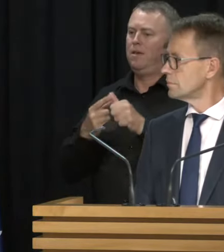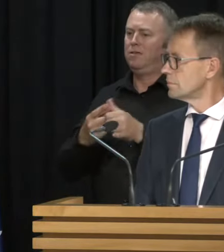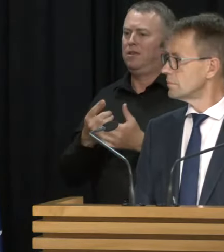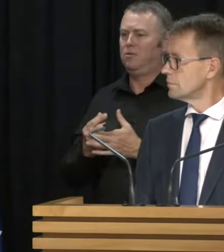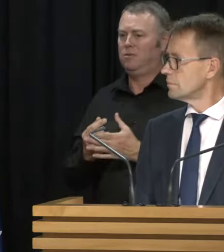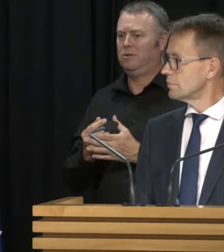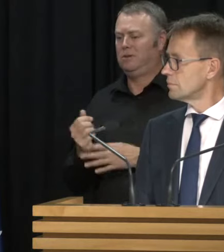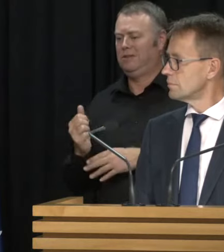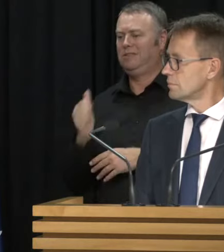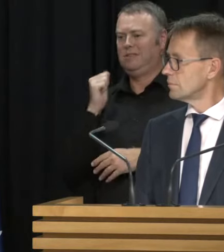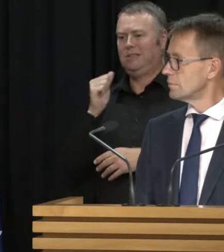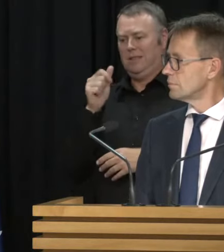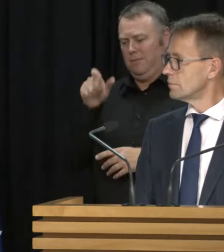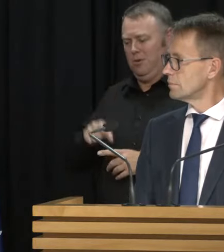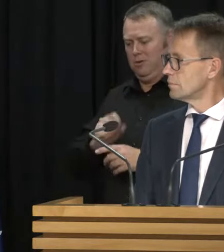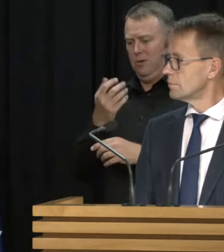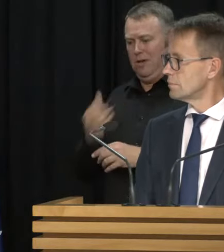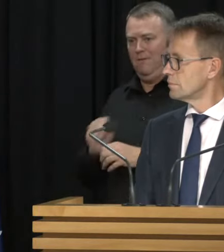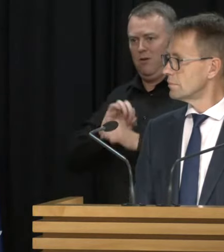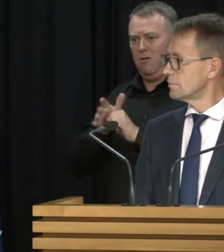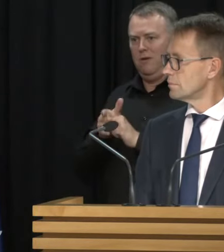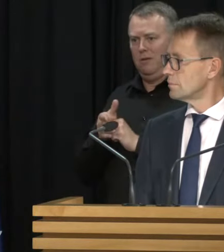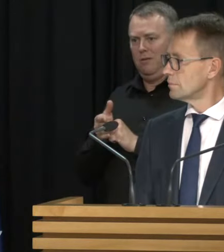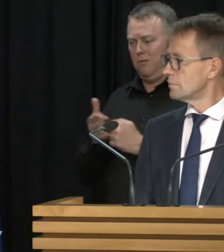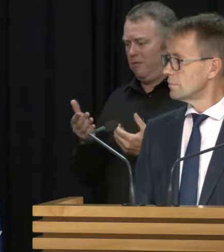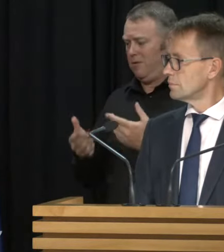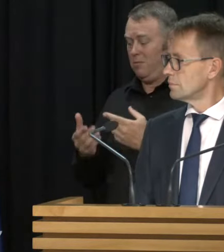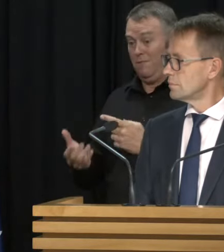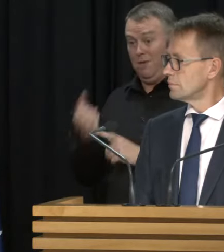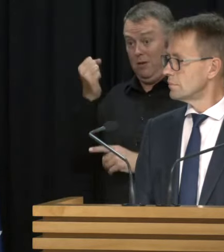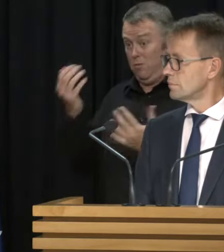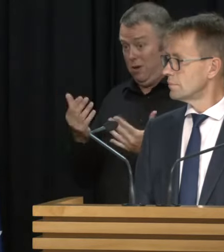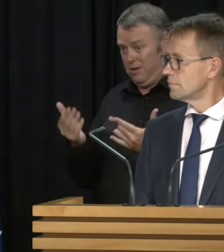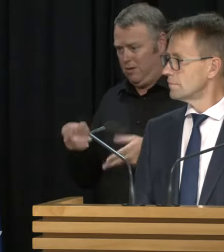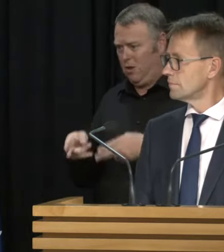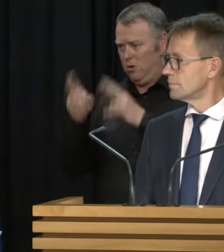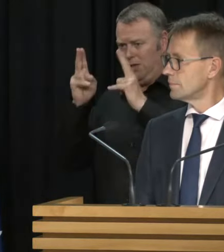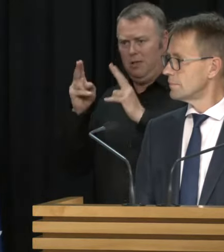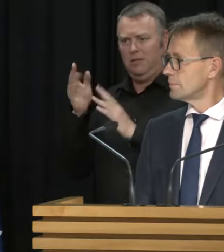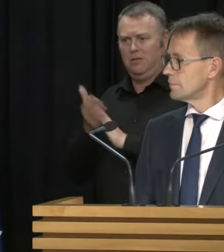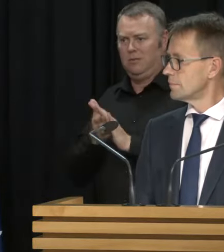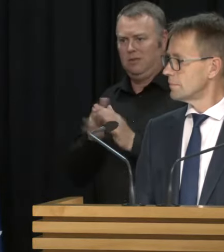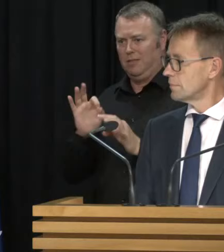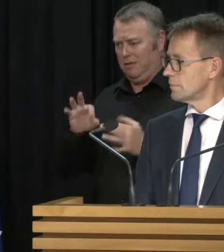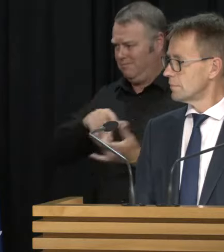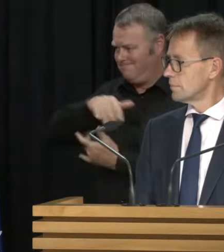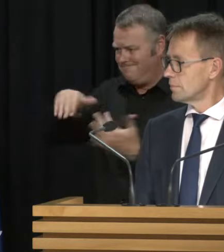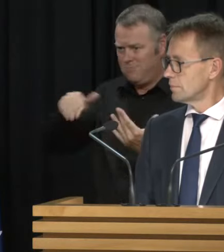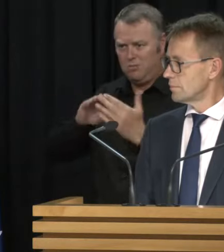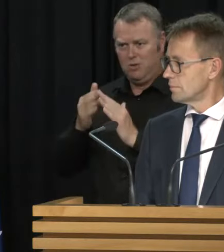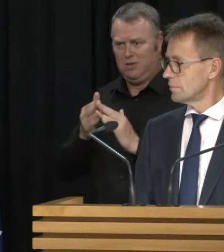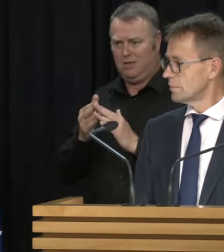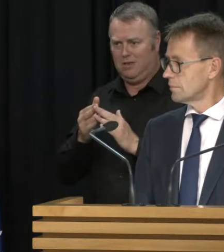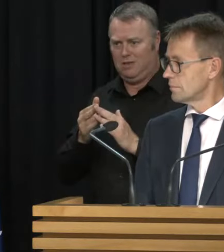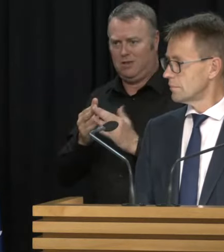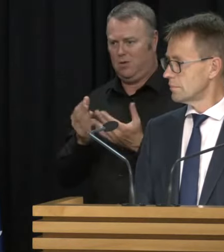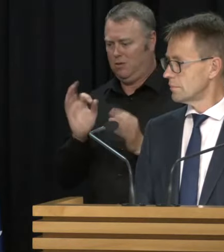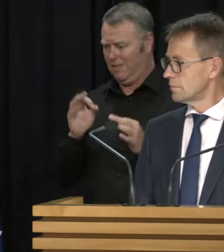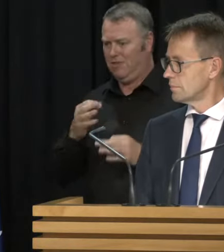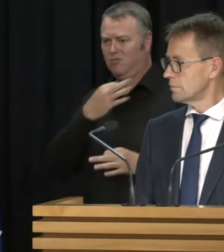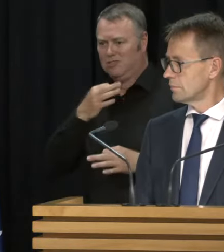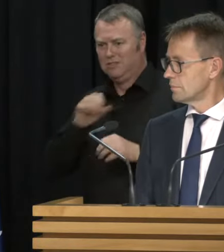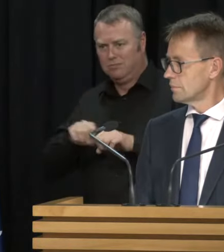be seeing a positive test result for it at some point. So no additional risk to the community. They were already in